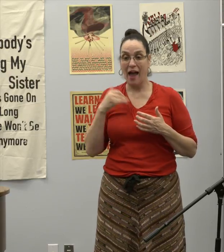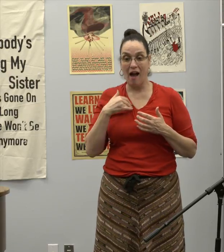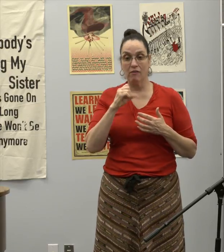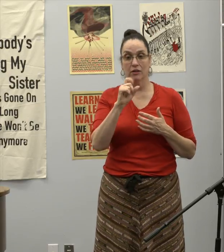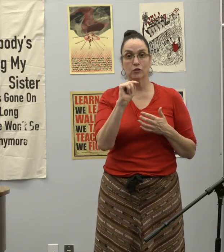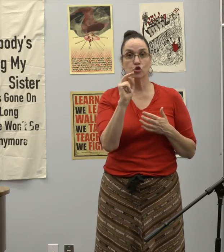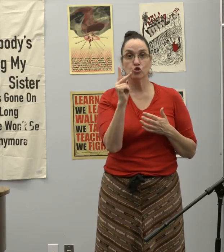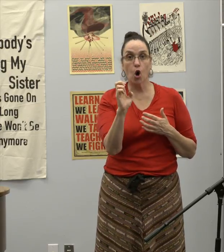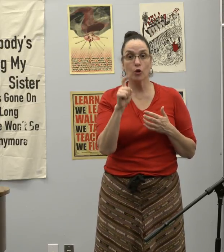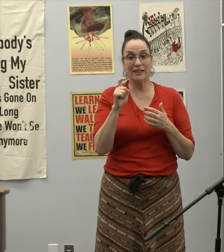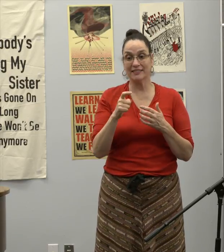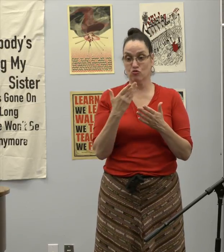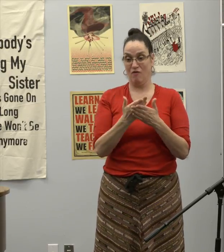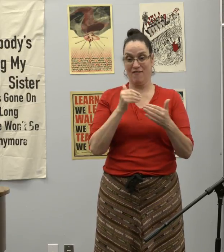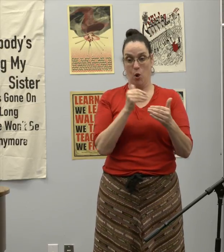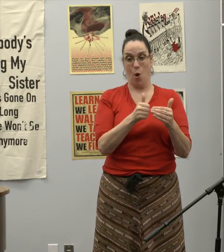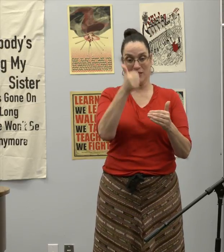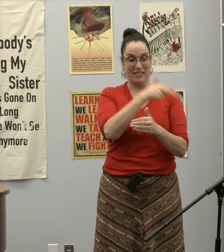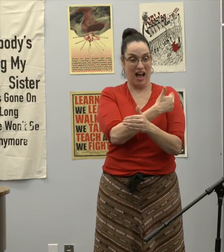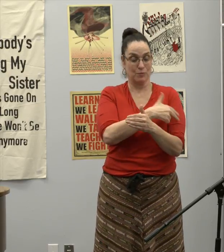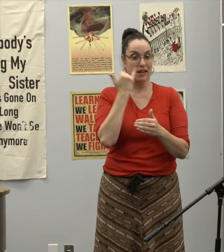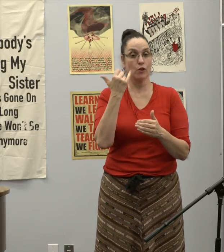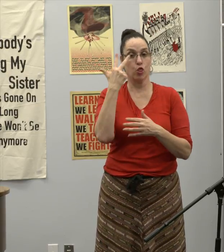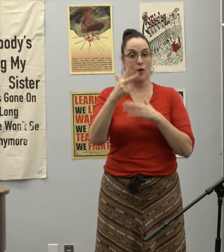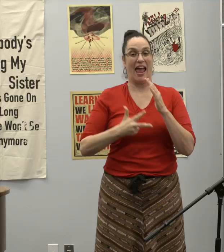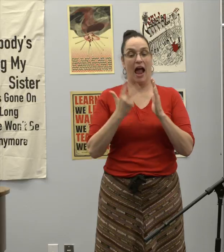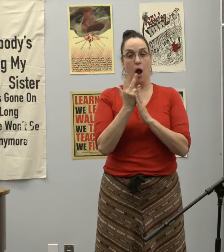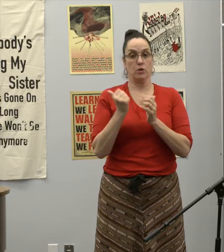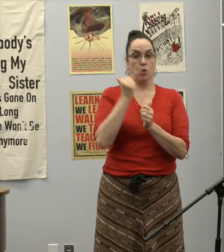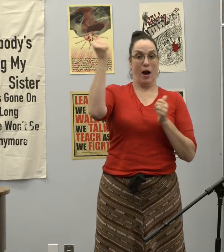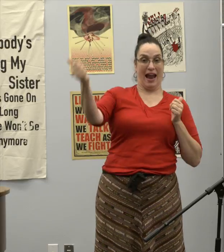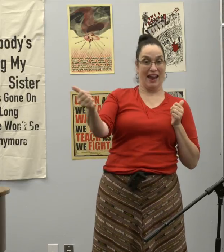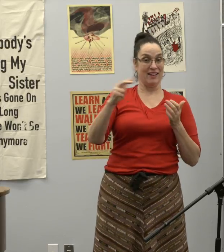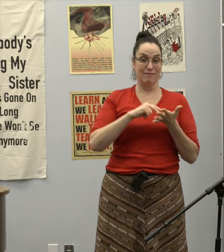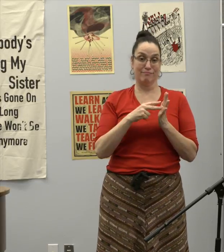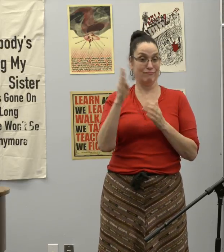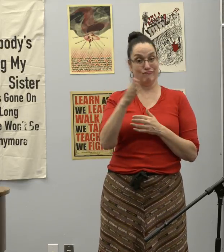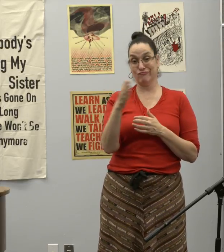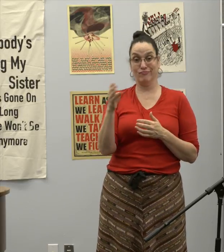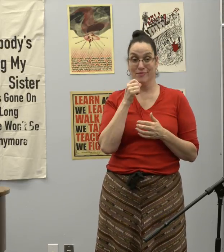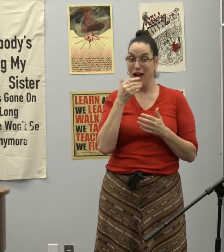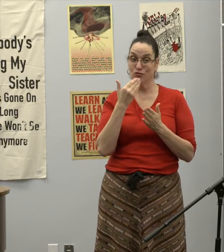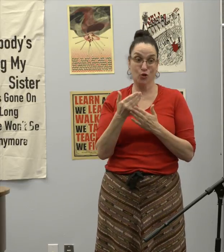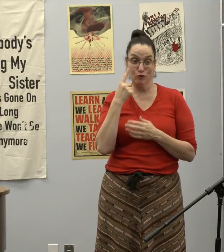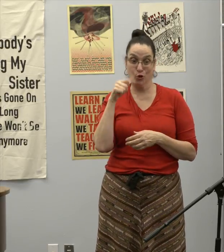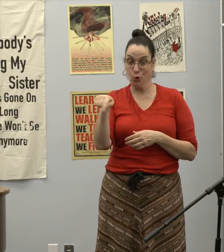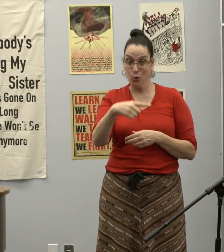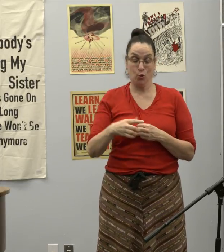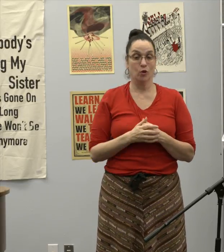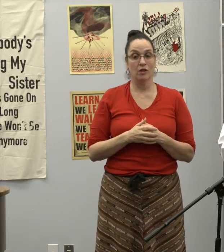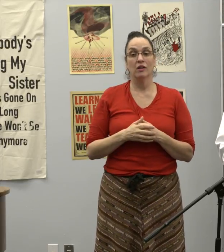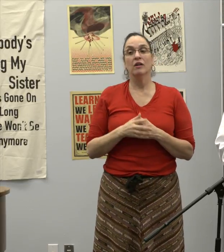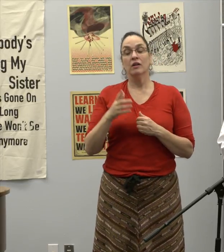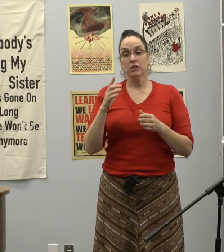the nearest hospital is 3 hours away, you're out of luck. Insurance premiums are higher in the